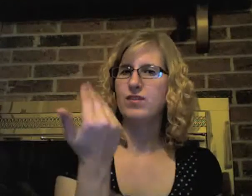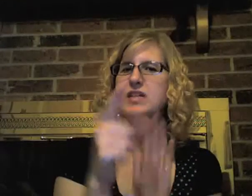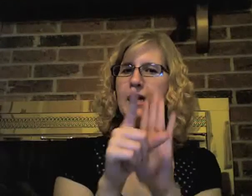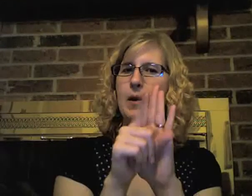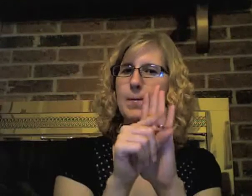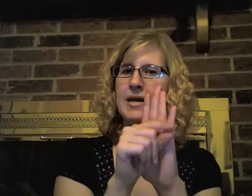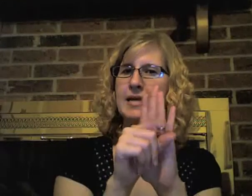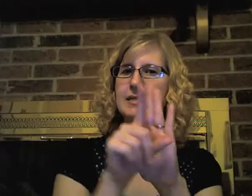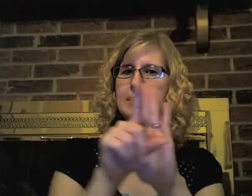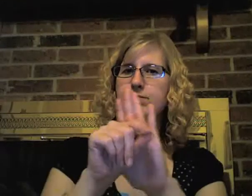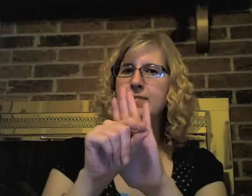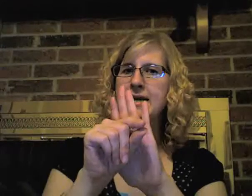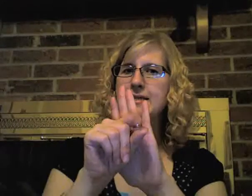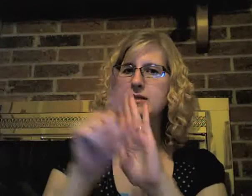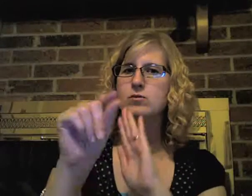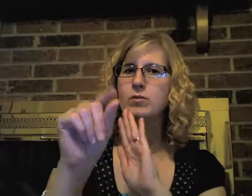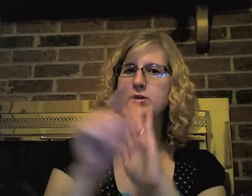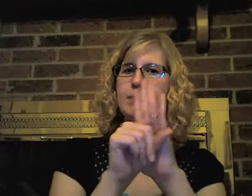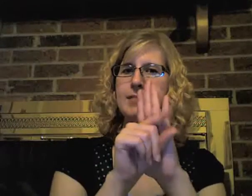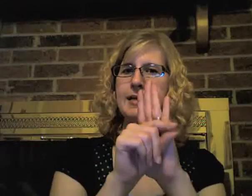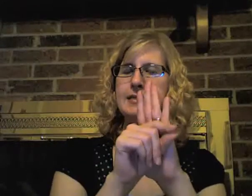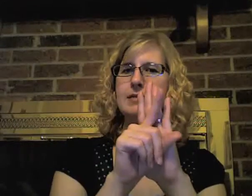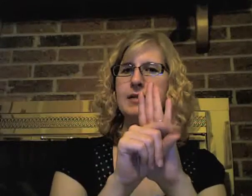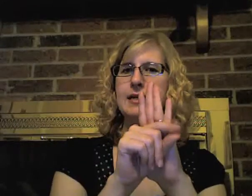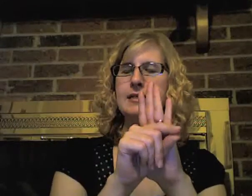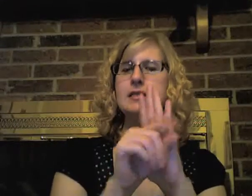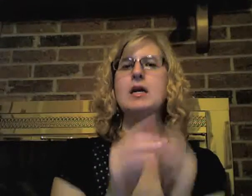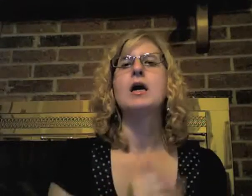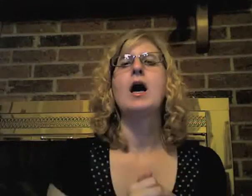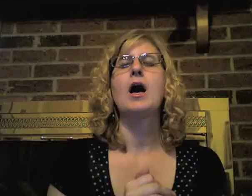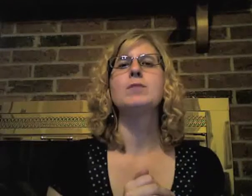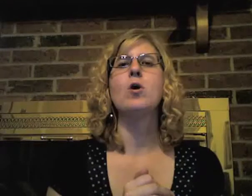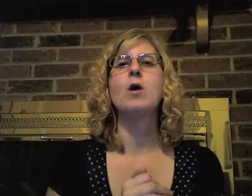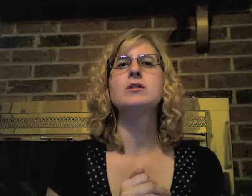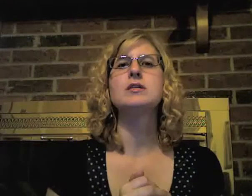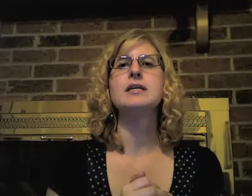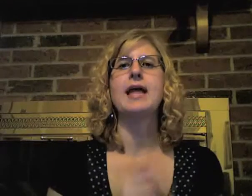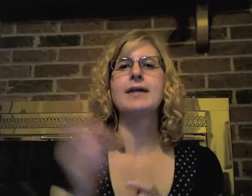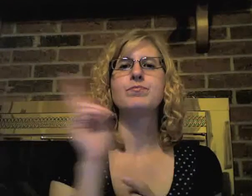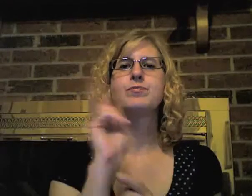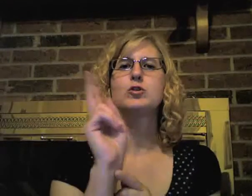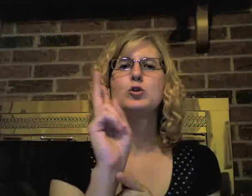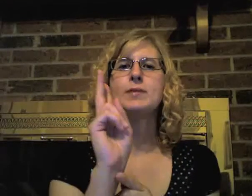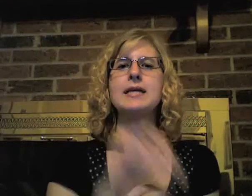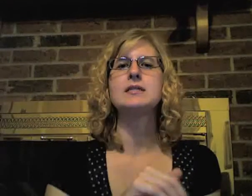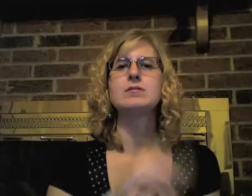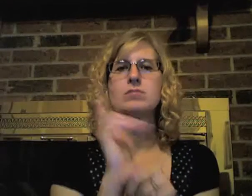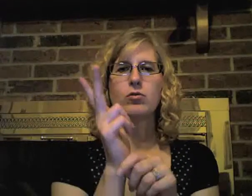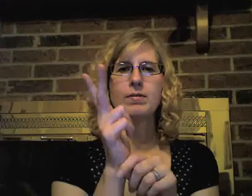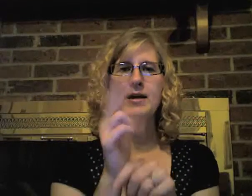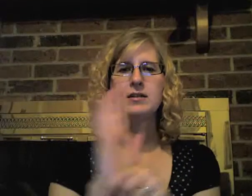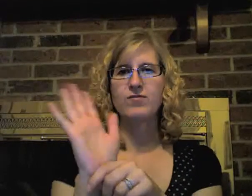minutes. This is what we're doing, minutes, minutes. You'll also see like 2 minutes, 3 minutes, 5 minutes. Just give me 5 more